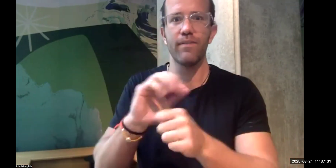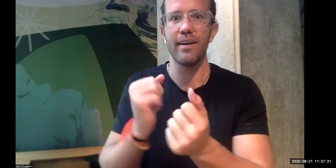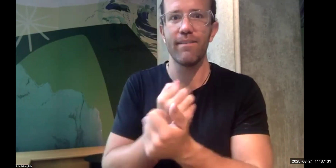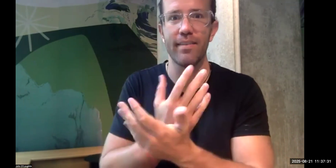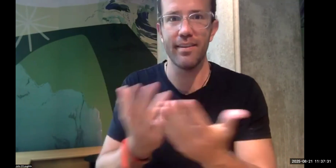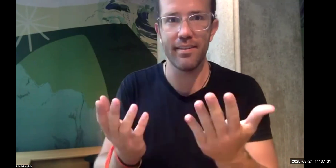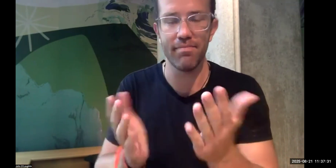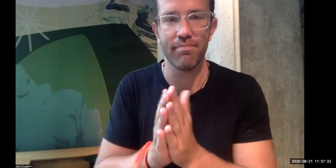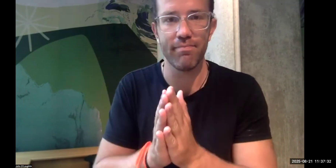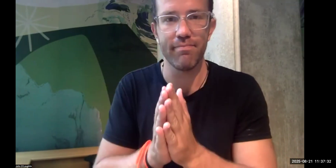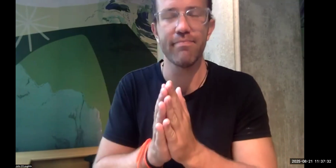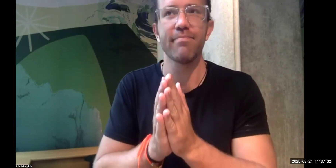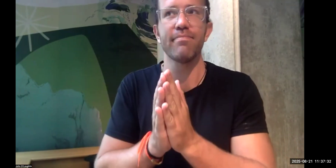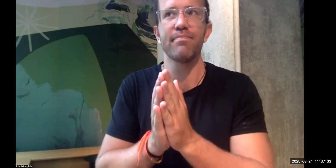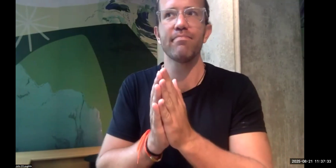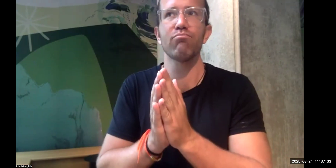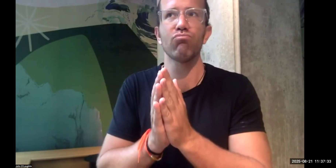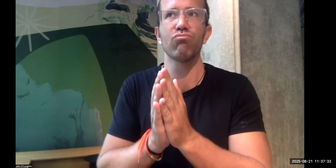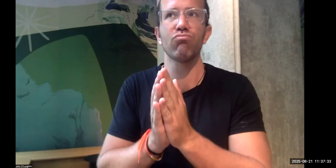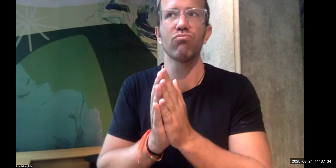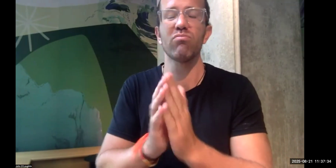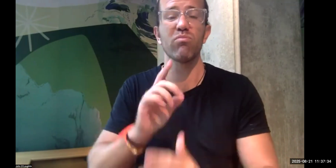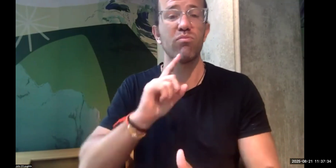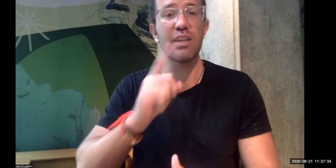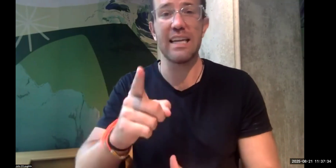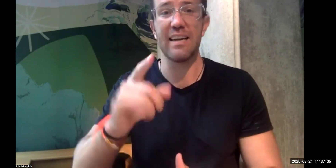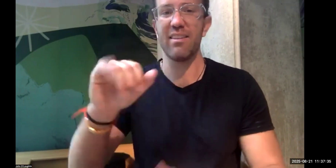I do think I've covered everything at this point.